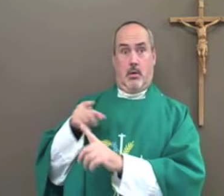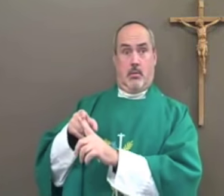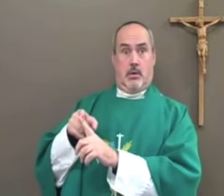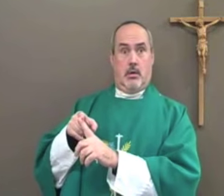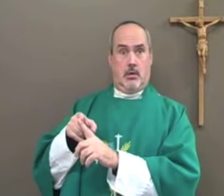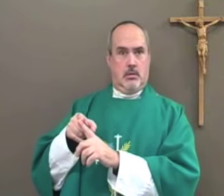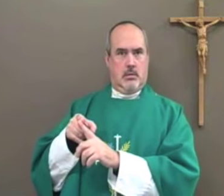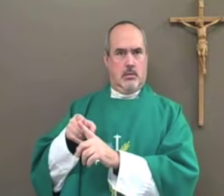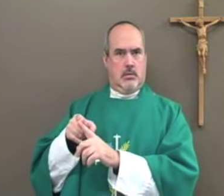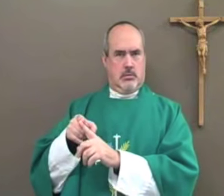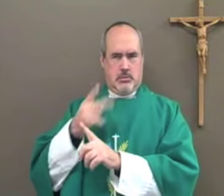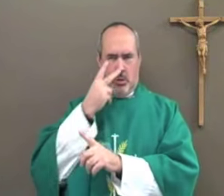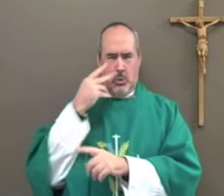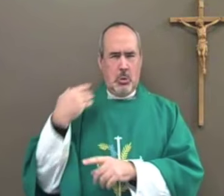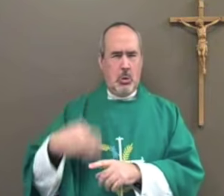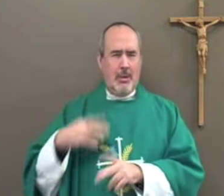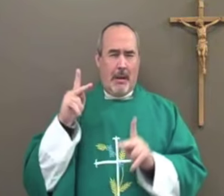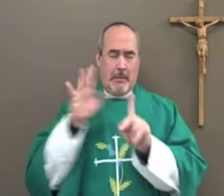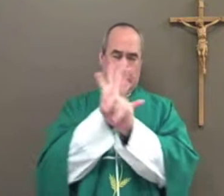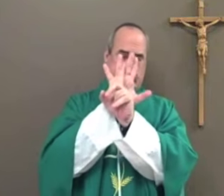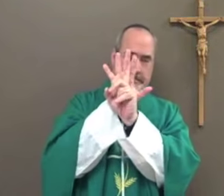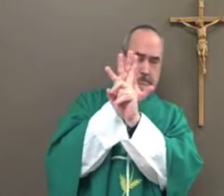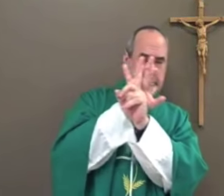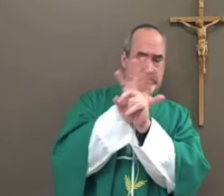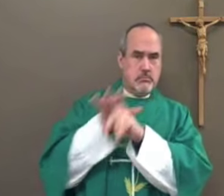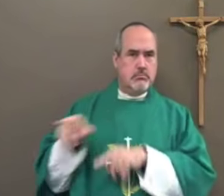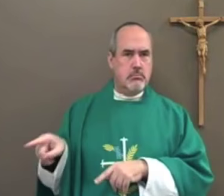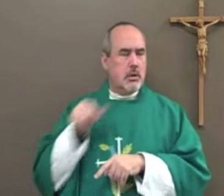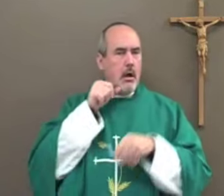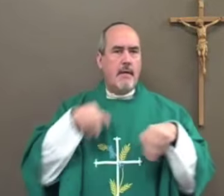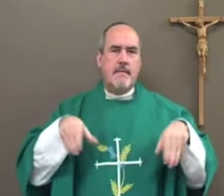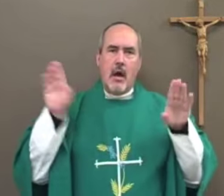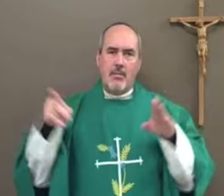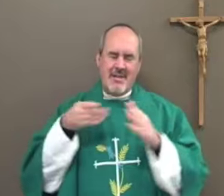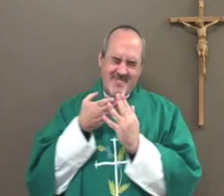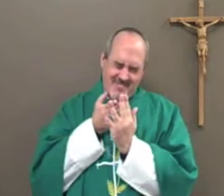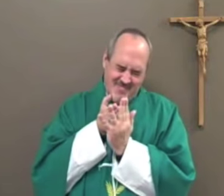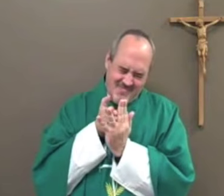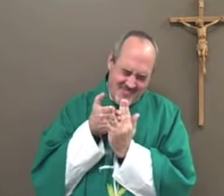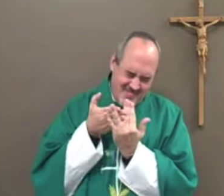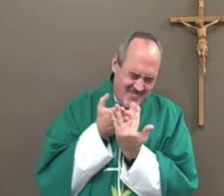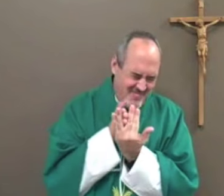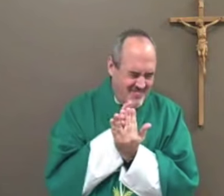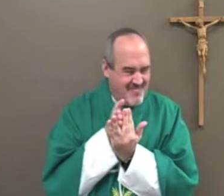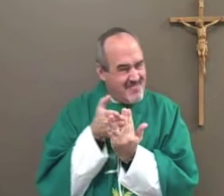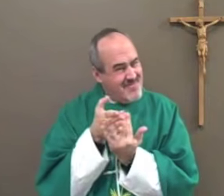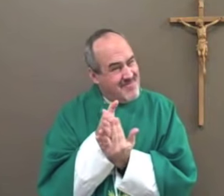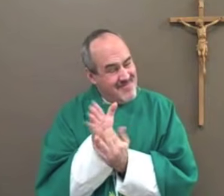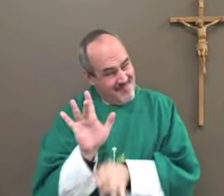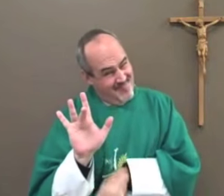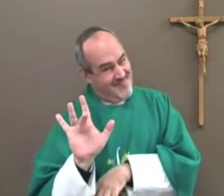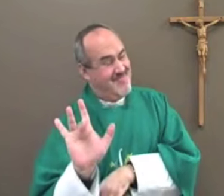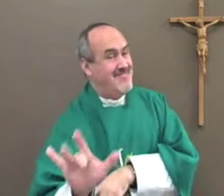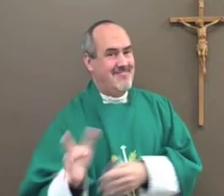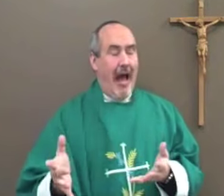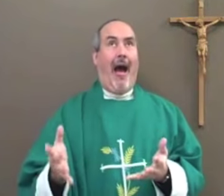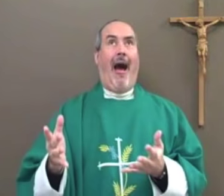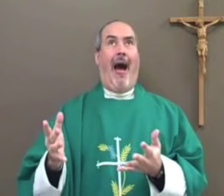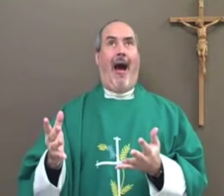lives. That woman made it through that crowd. She didn't give up. She wiggled her